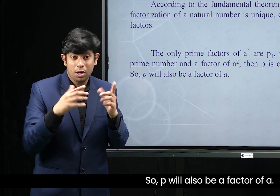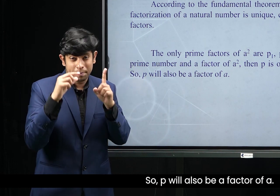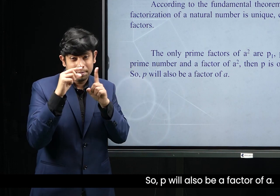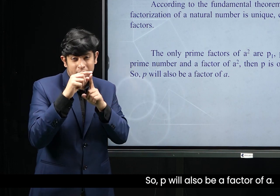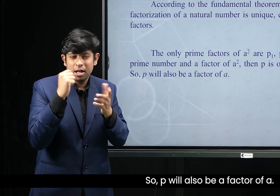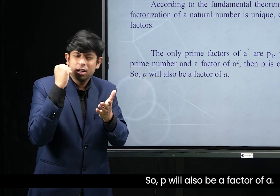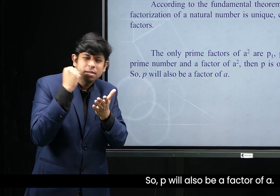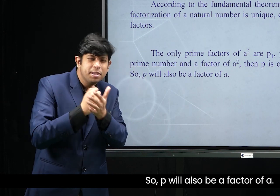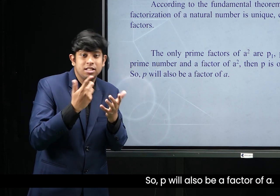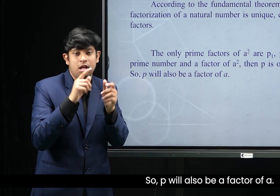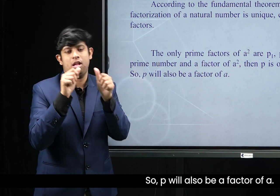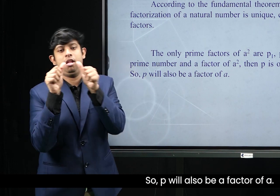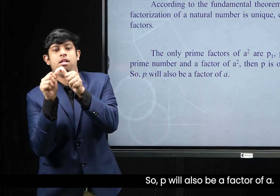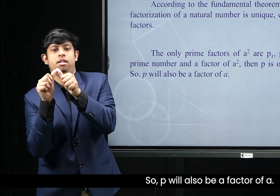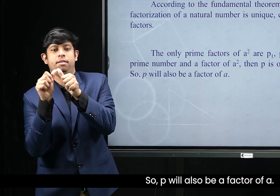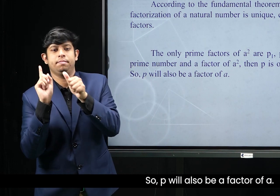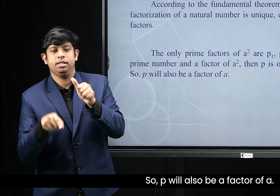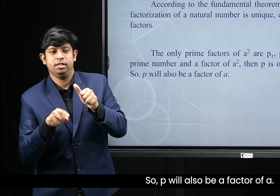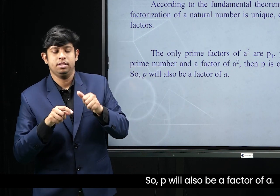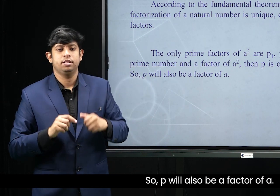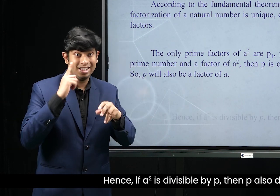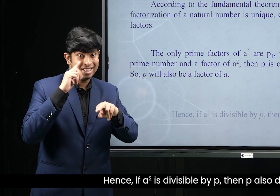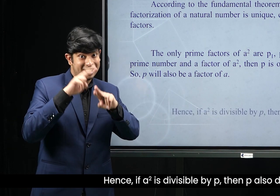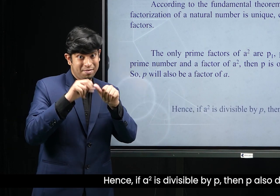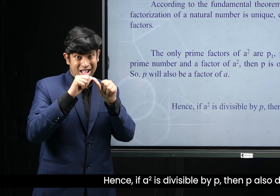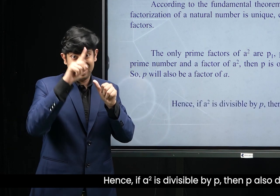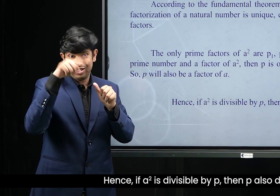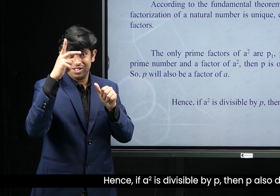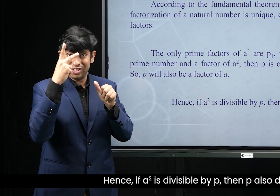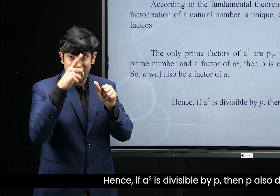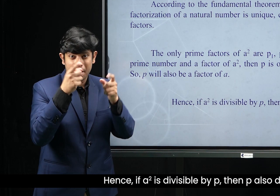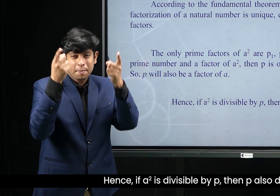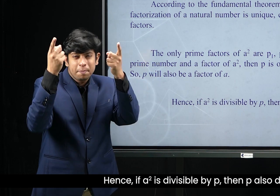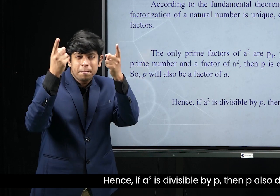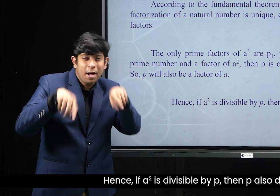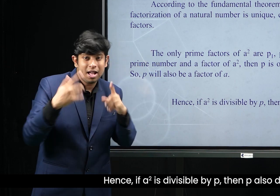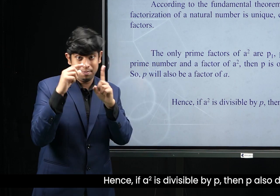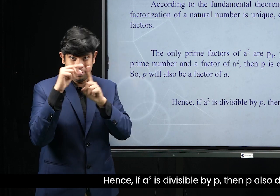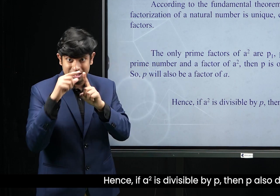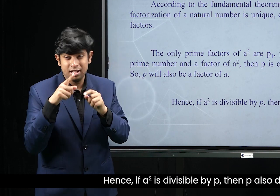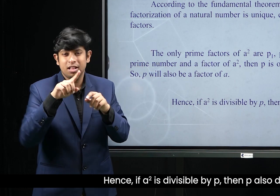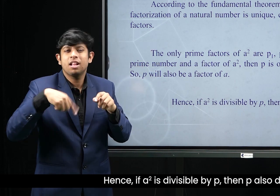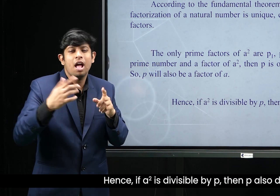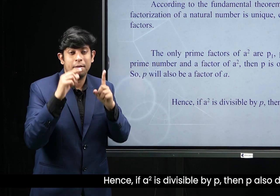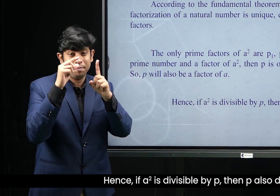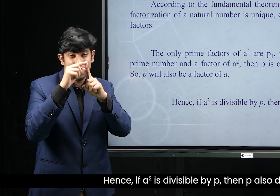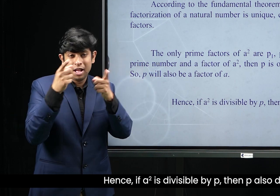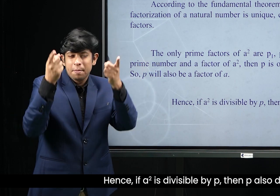So p will also be a factor of a. Hence, if a square is divisible by p, then p also divides